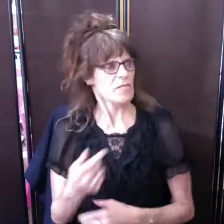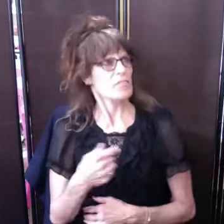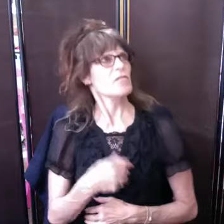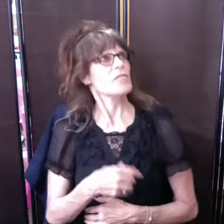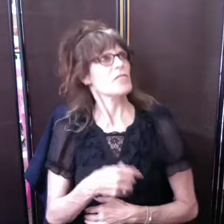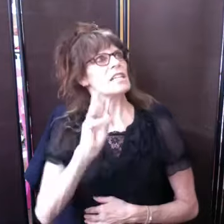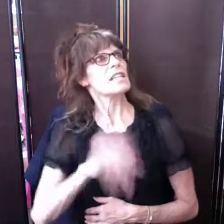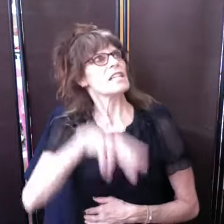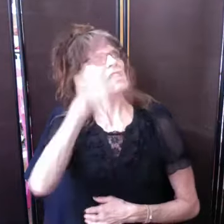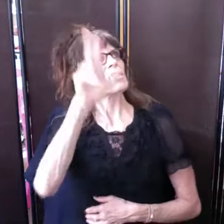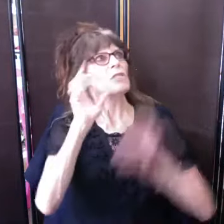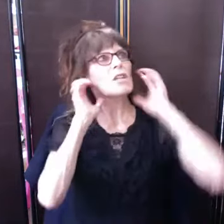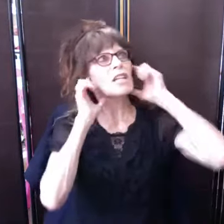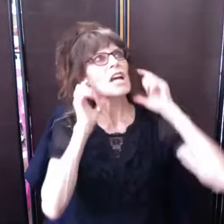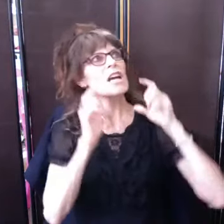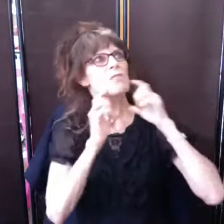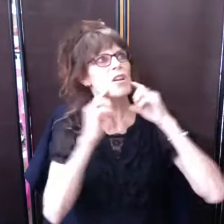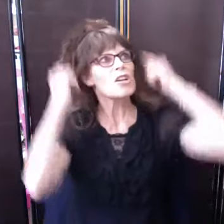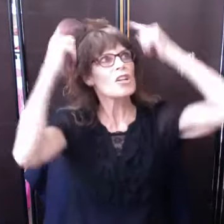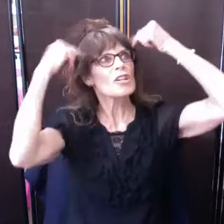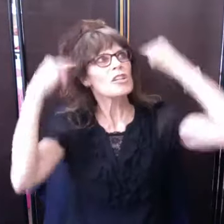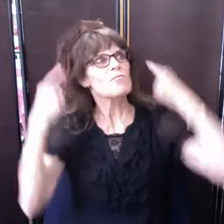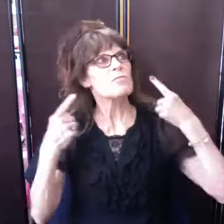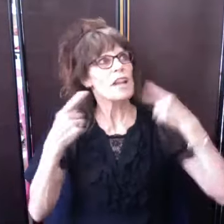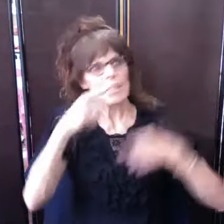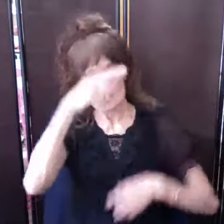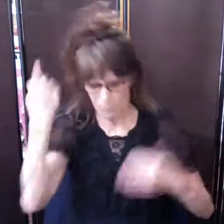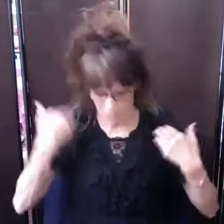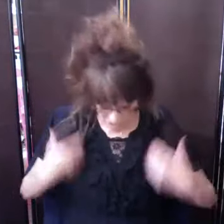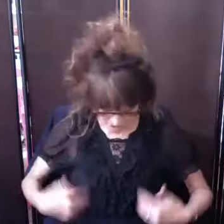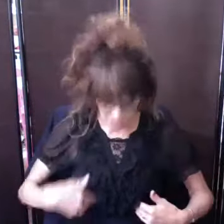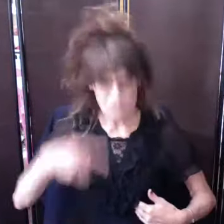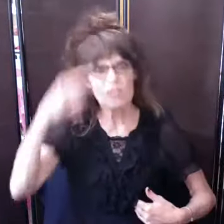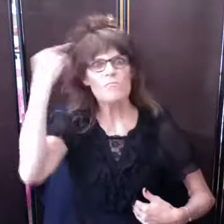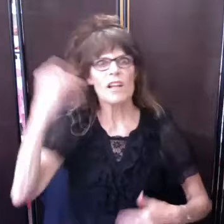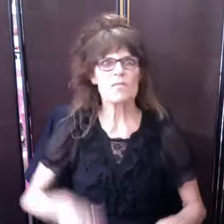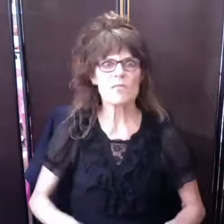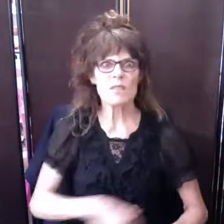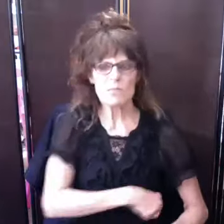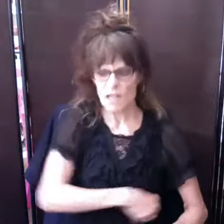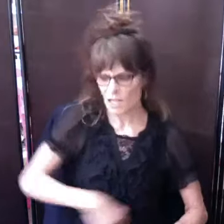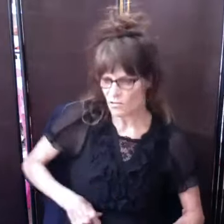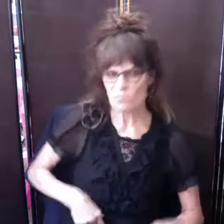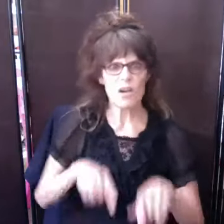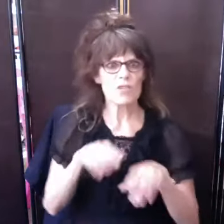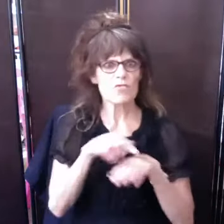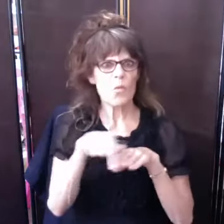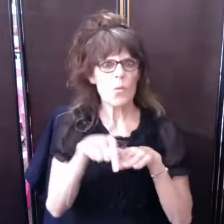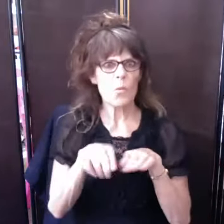chop sideburns, curly black hair, out on black shirt, black pants, black belt, black pointy-toed boots. Approached the porch of my house. I